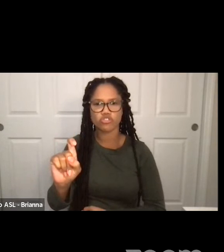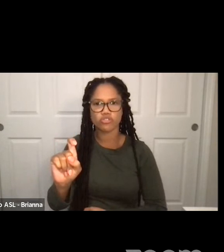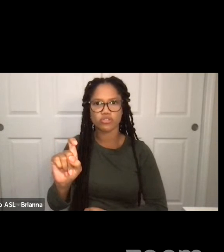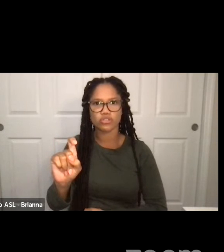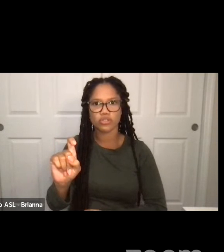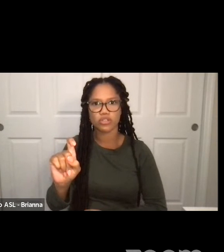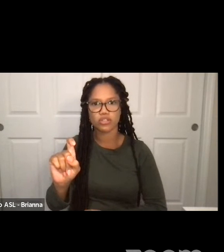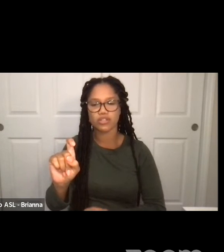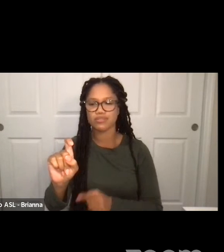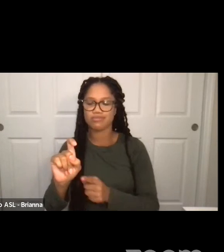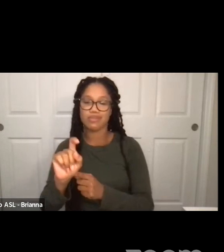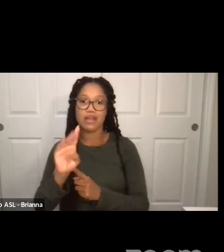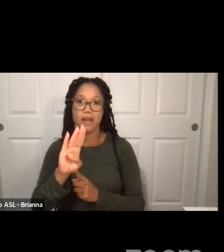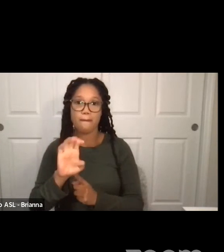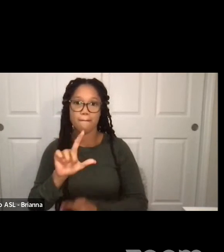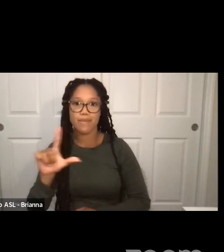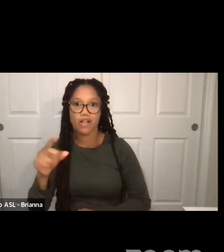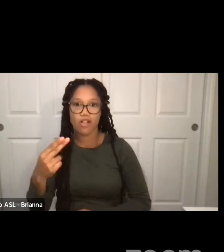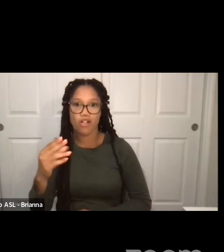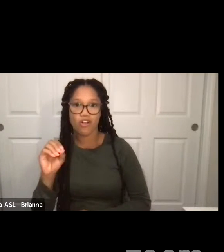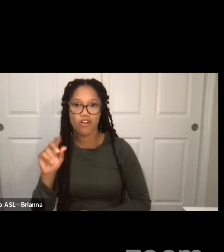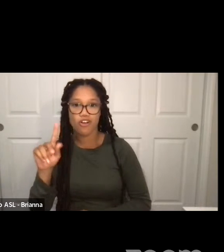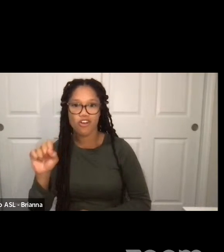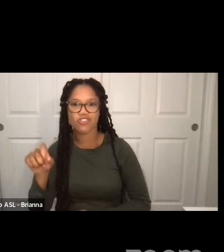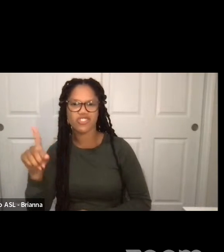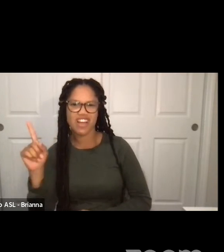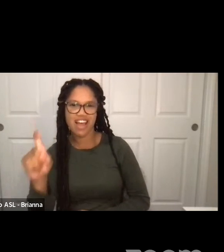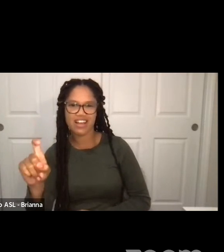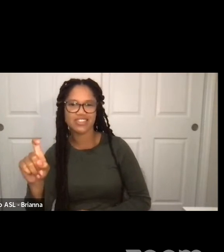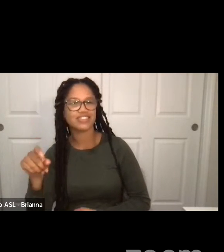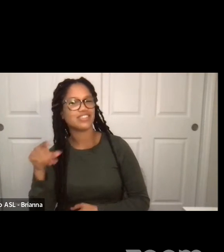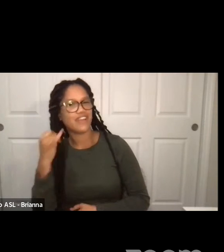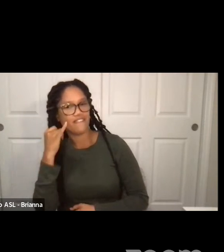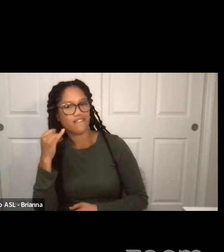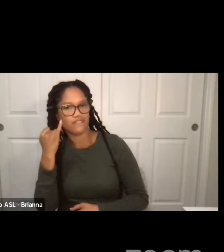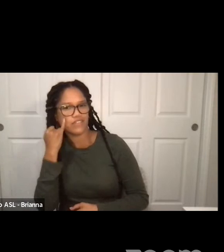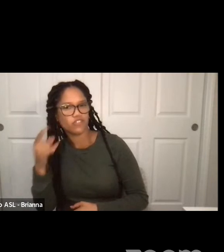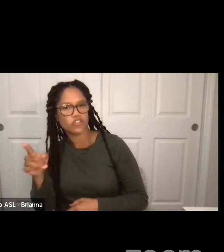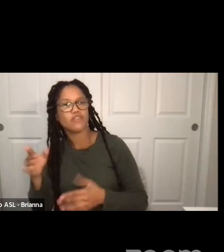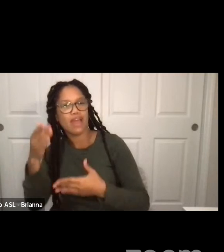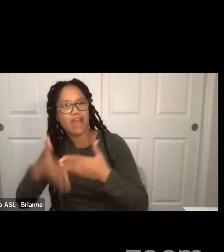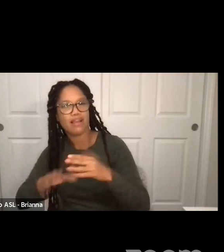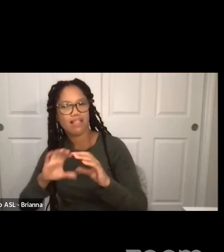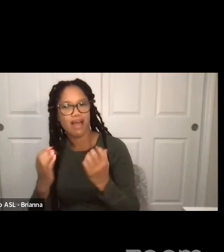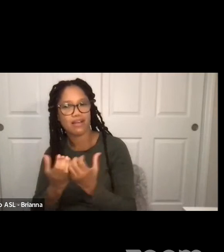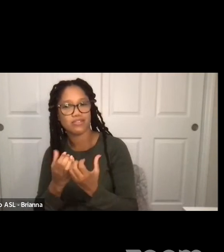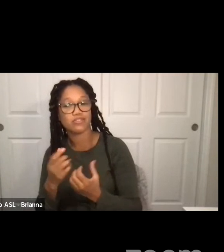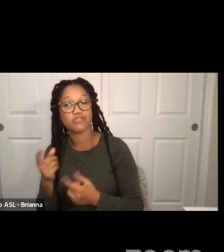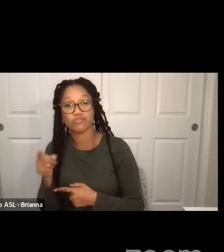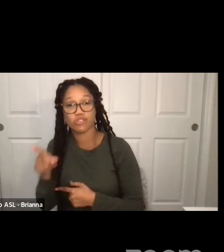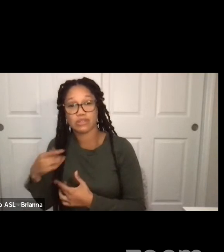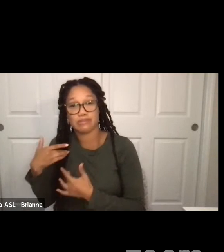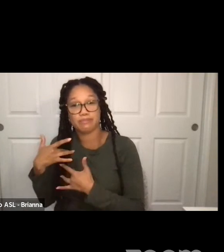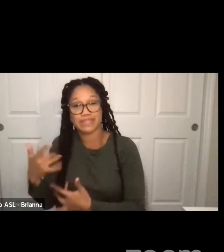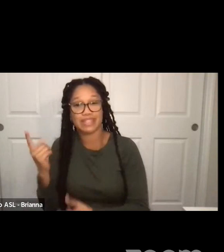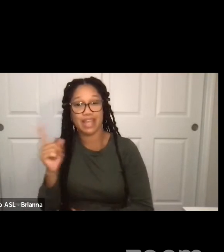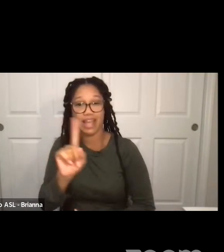as she was closing out a class, which is, how are you? How are